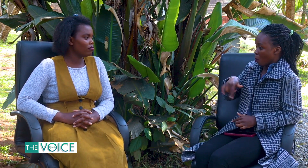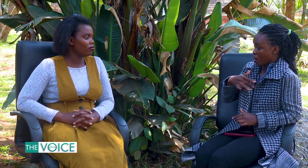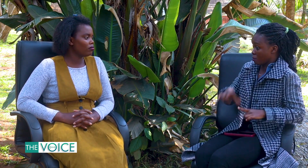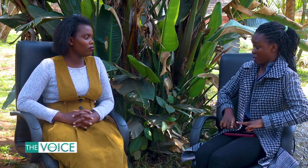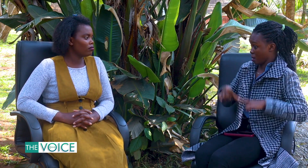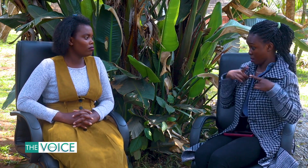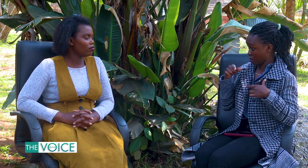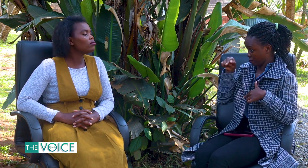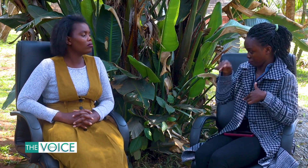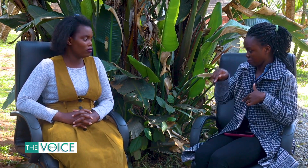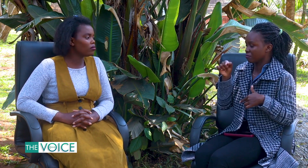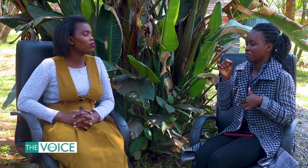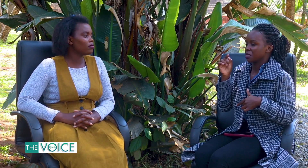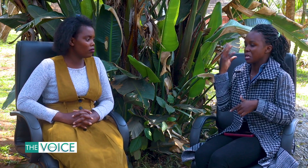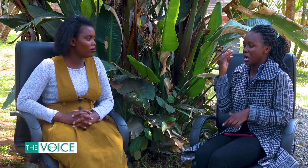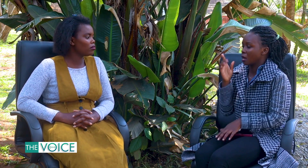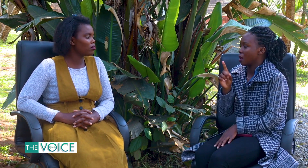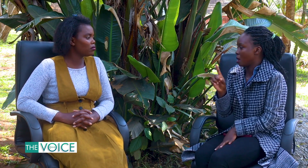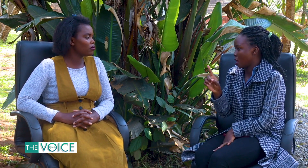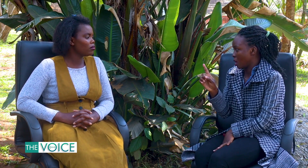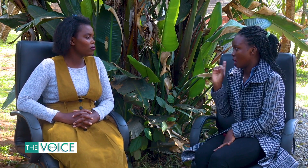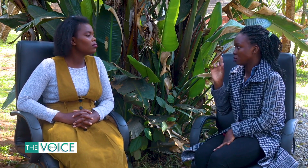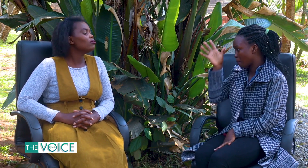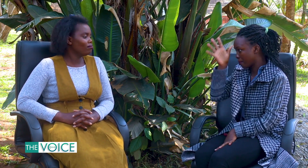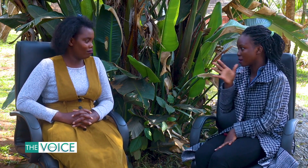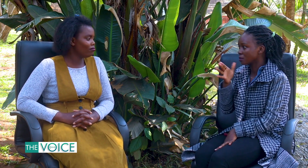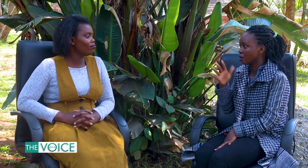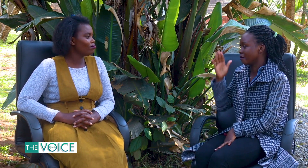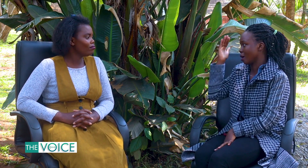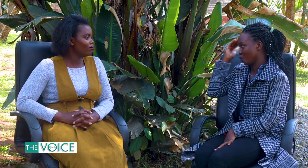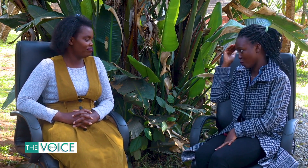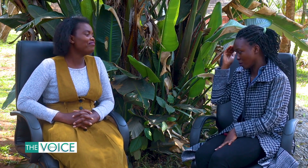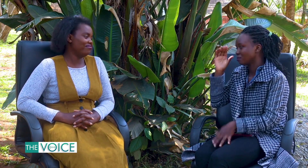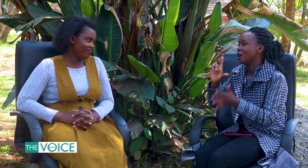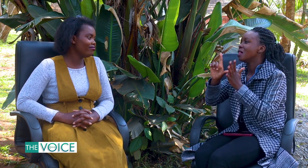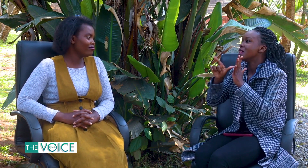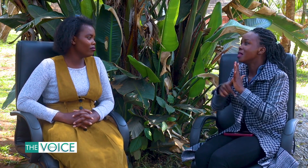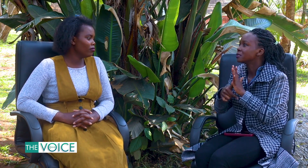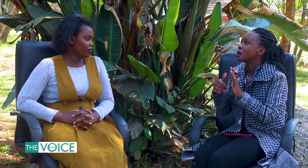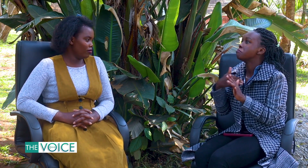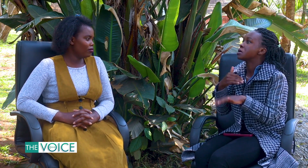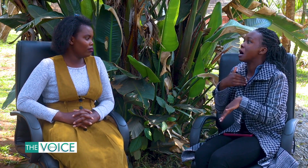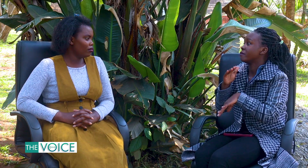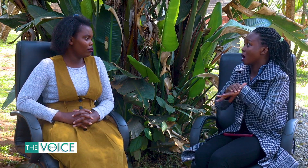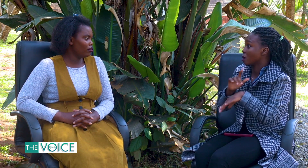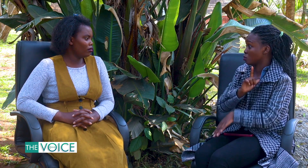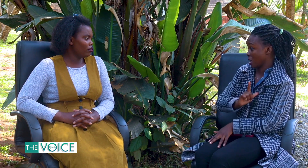to do with the deaf school. So throughout my life, my parents also did not know this. So I had to go to a hearing